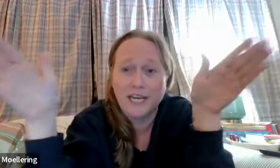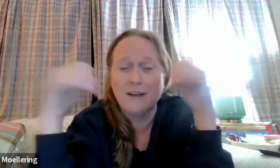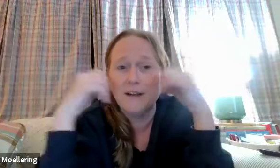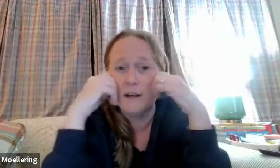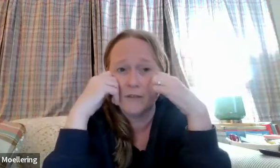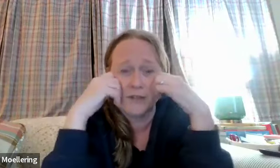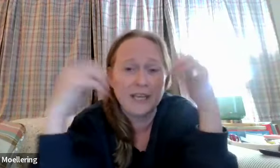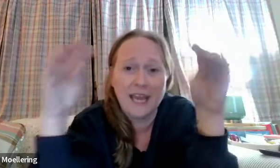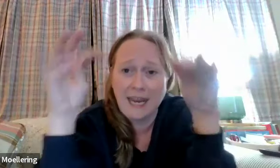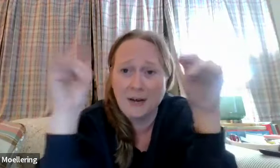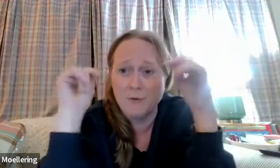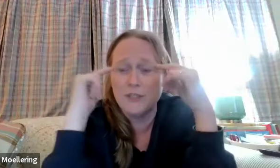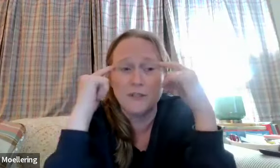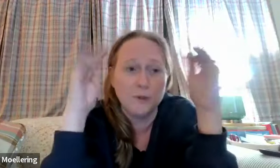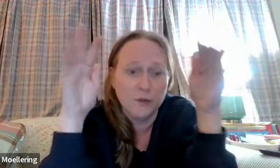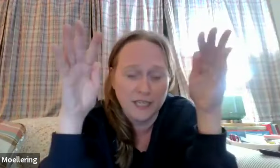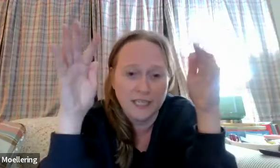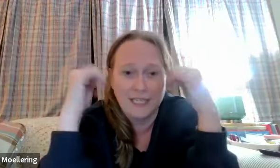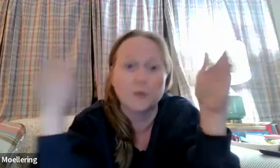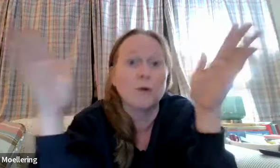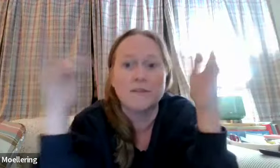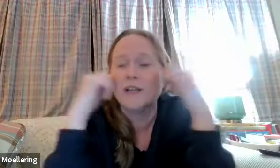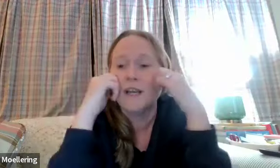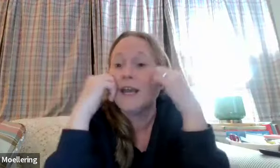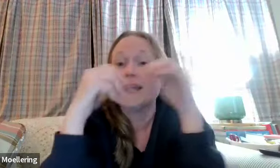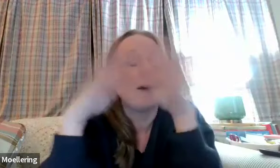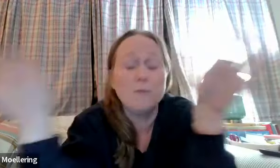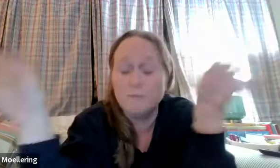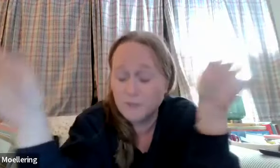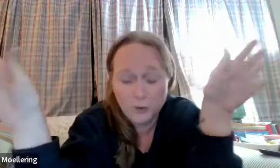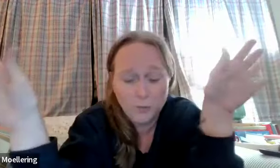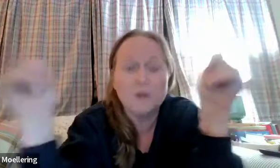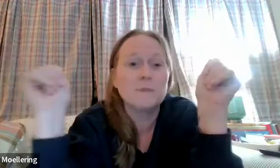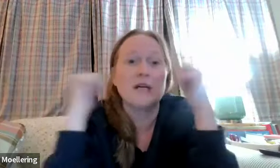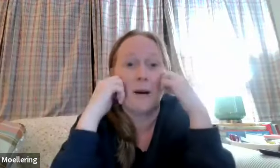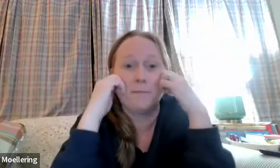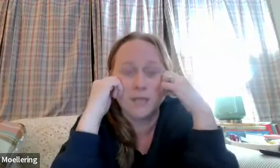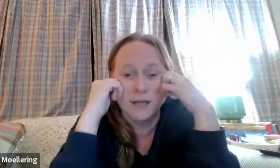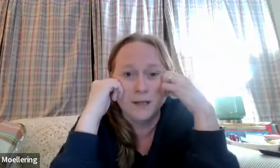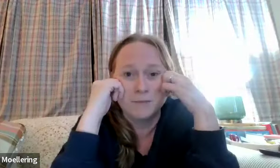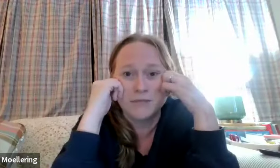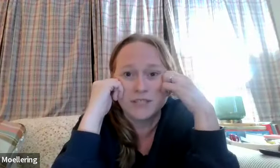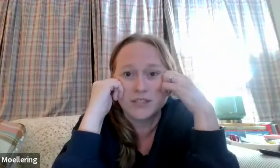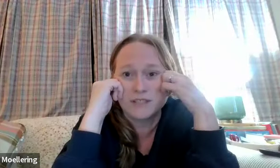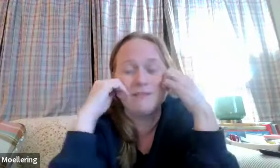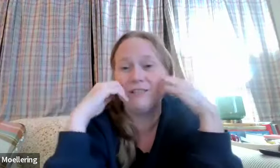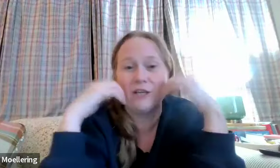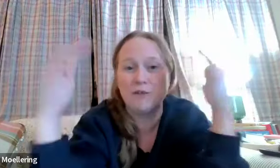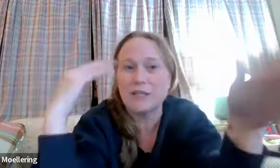thing or if you're like, hey, I want to do the food thing again or whatever, you're welcome to come. It's just, you've already